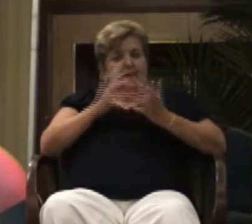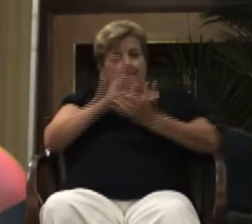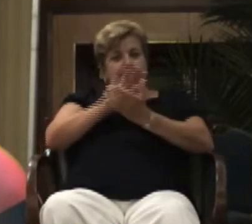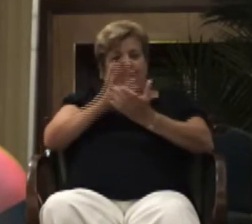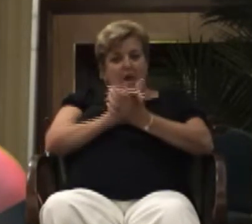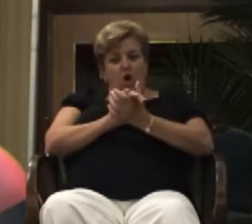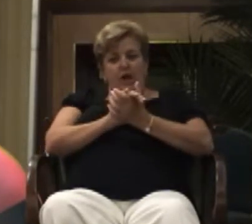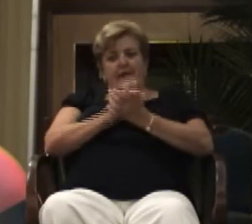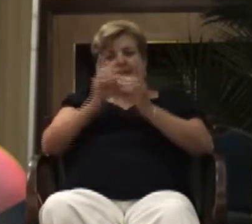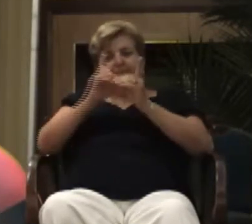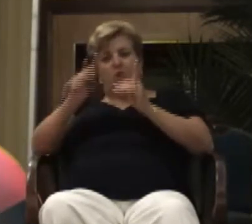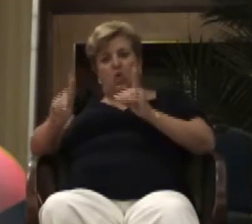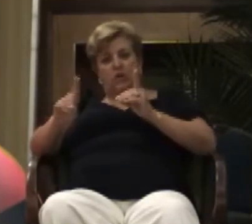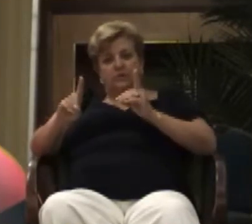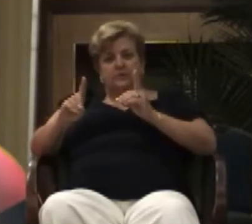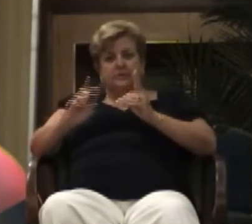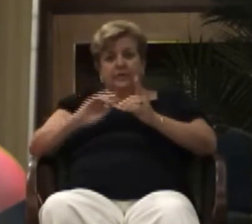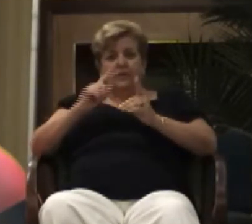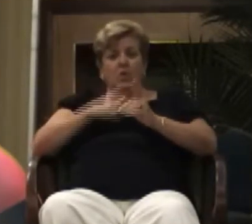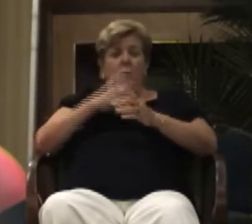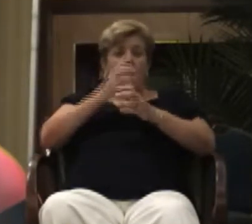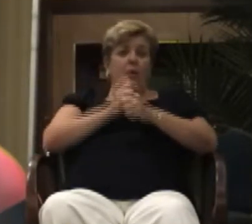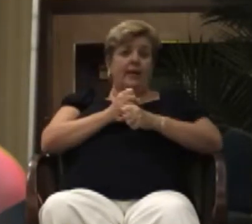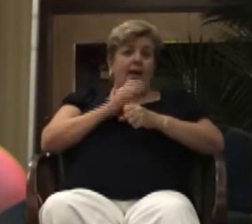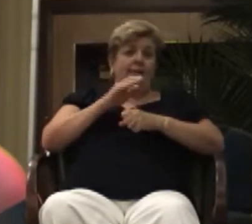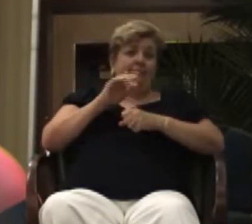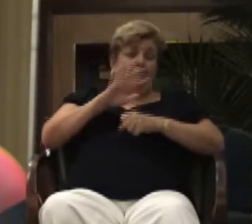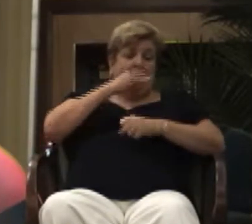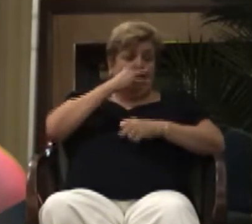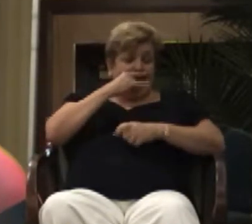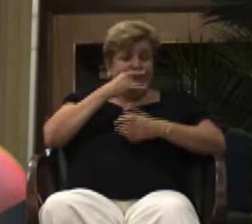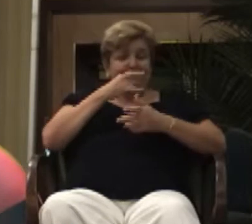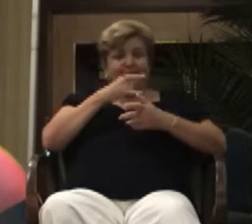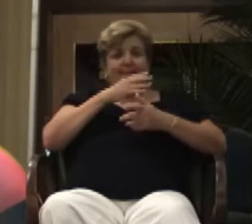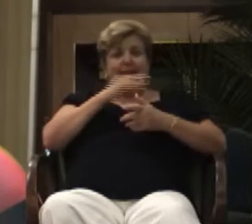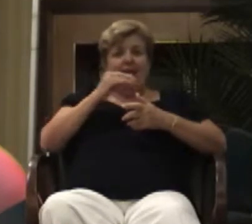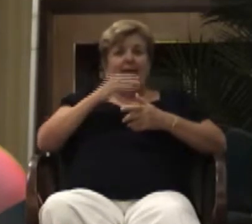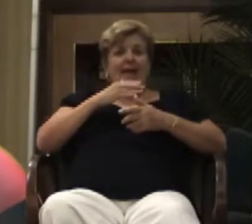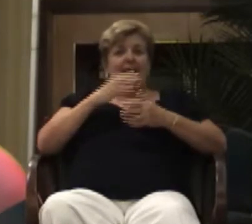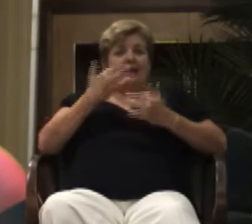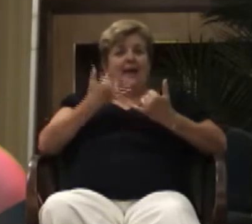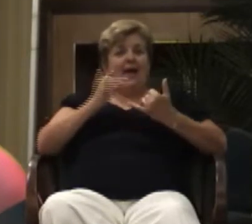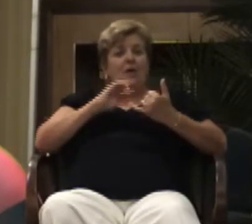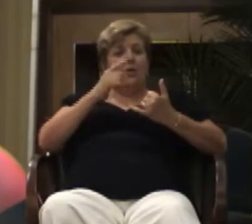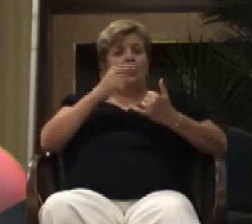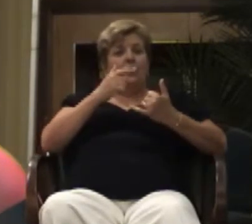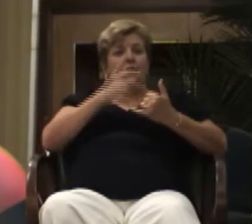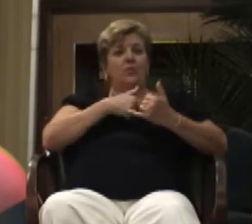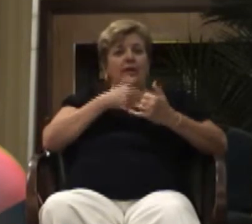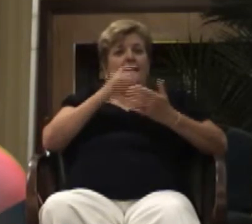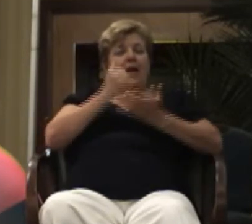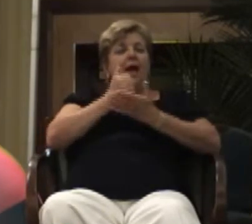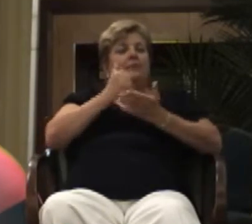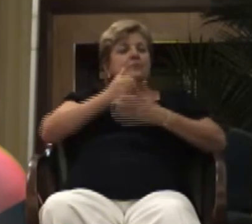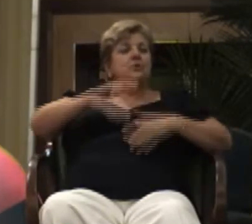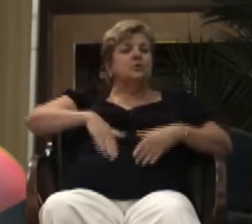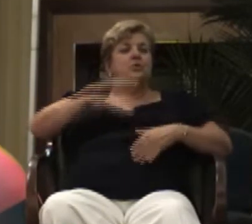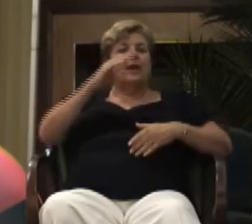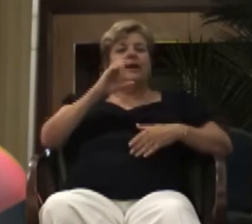and we helped raise my granddaughter Charday. My granddaughter Charday is 21